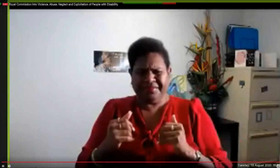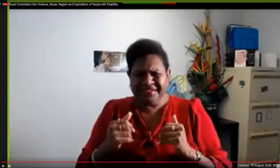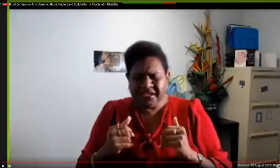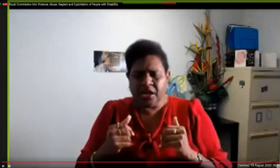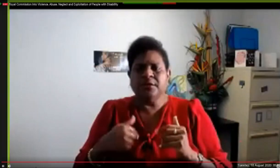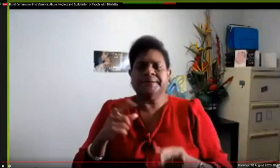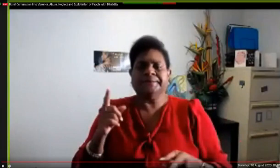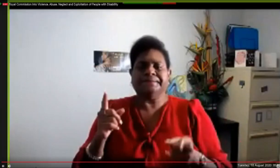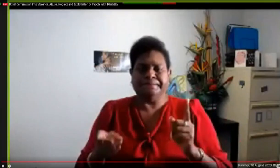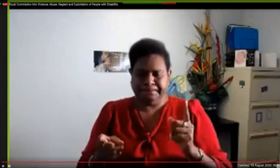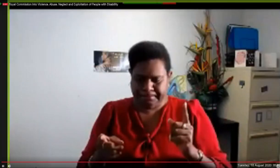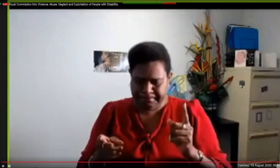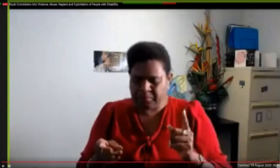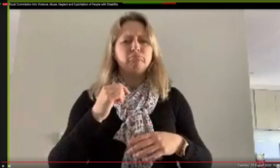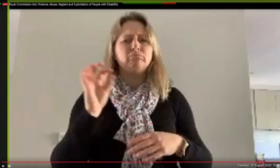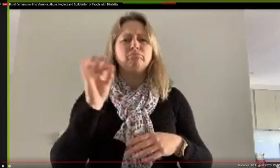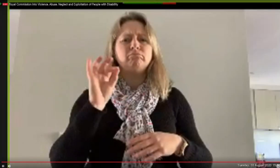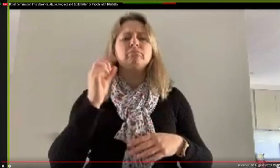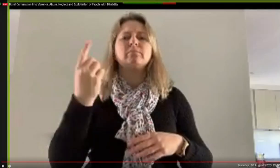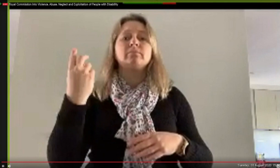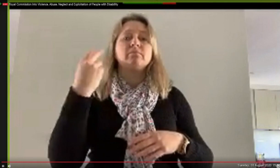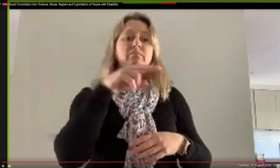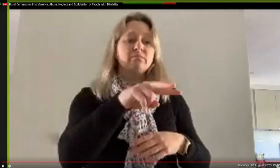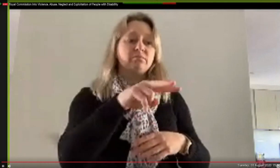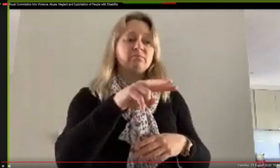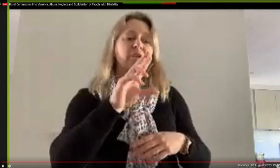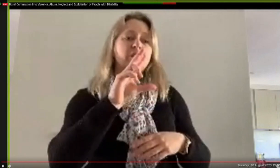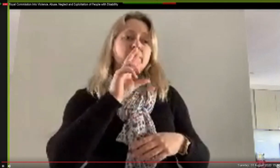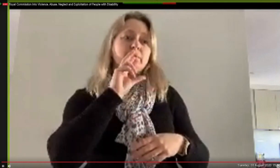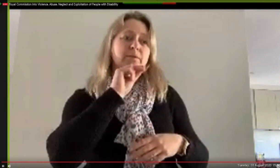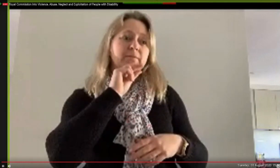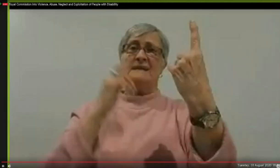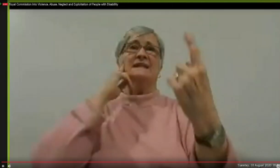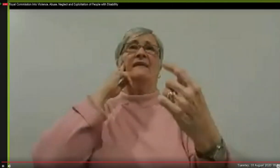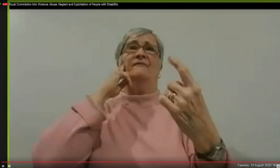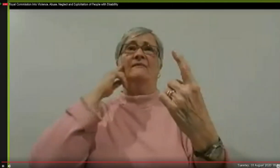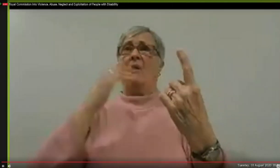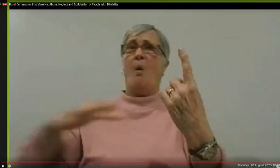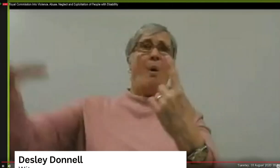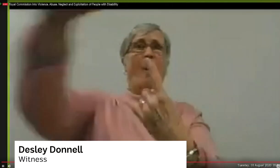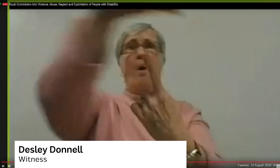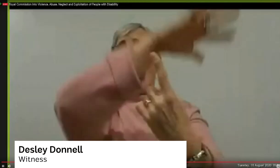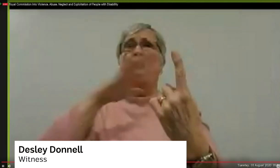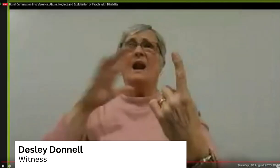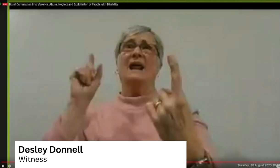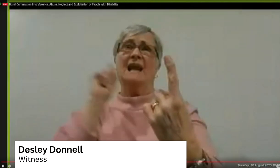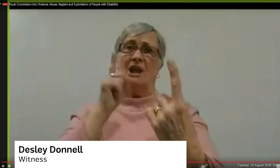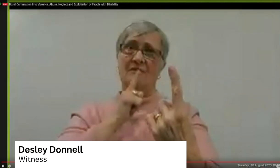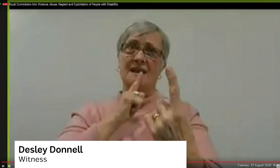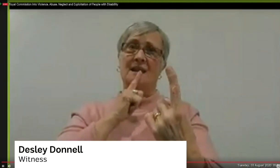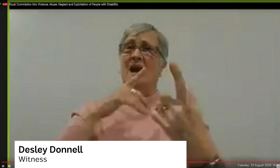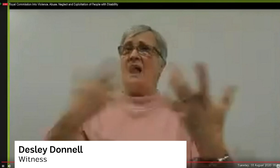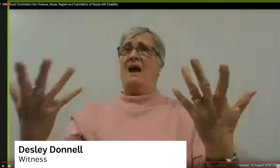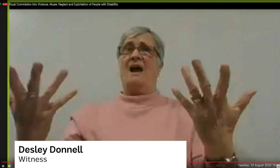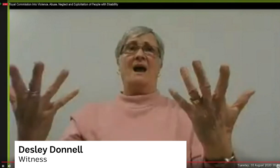particularly difficult for the deaf community. Some had no idea what was happening. My husband is the only deaf